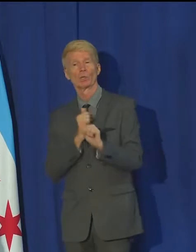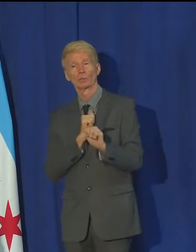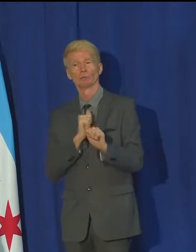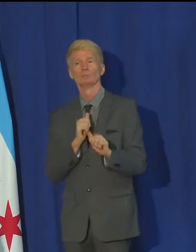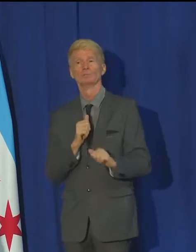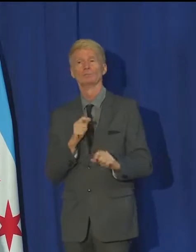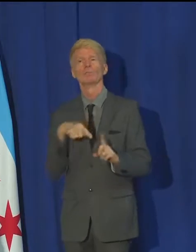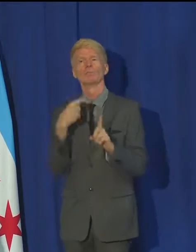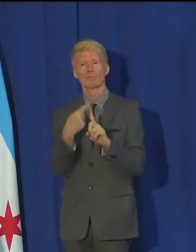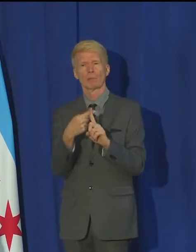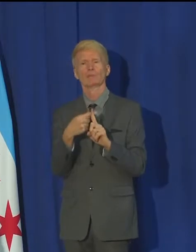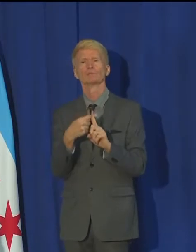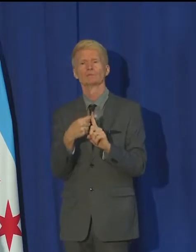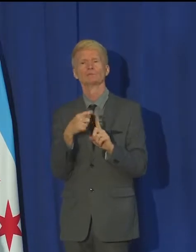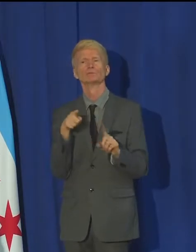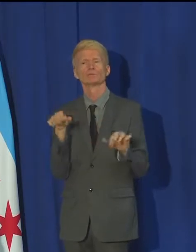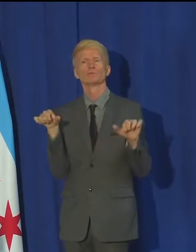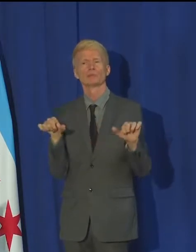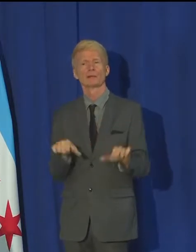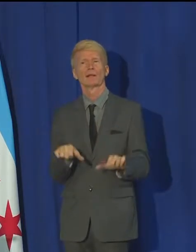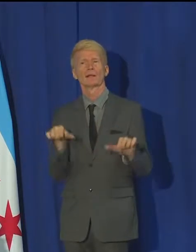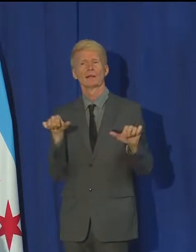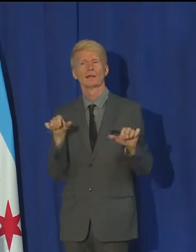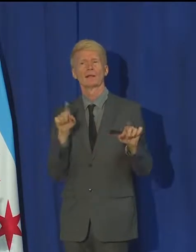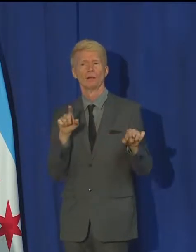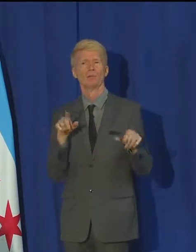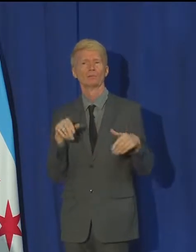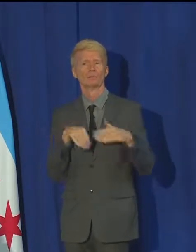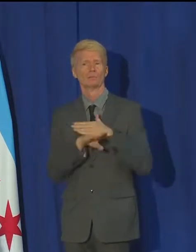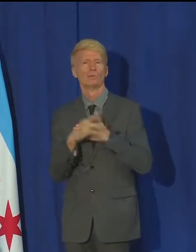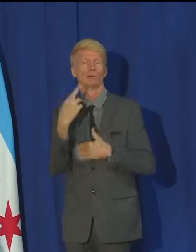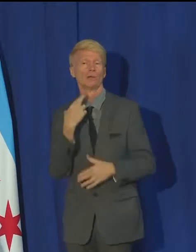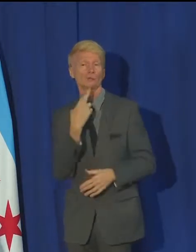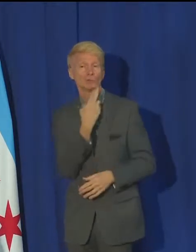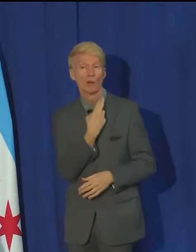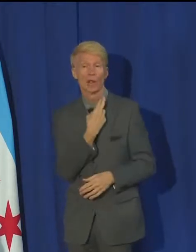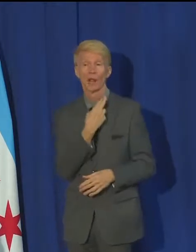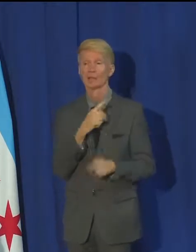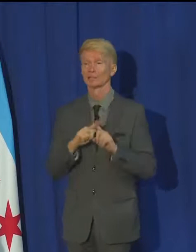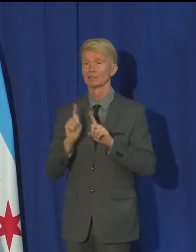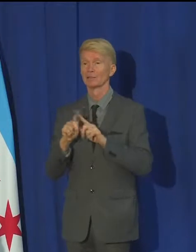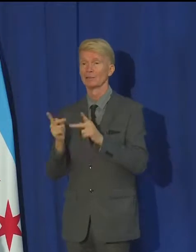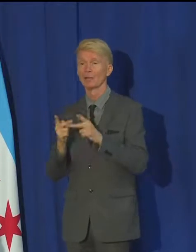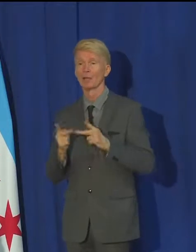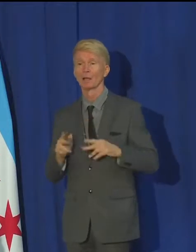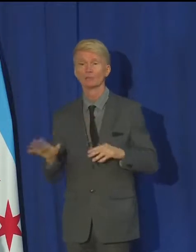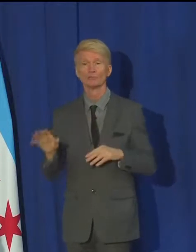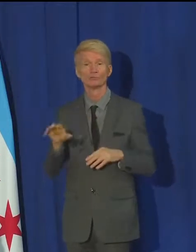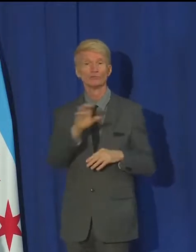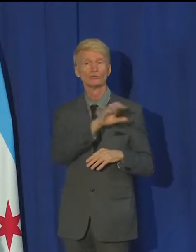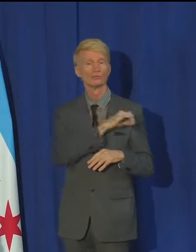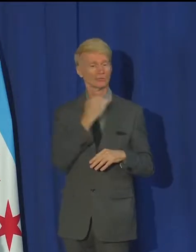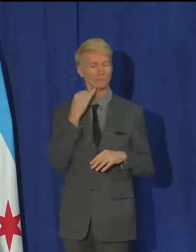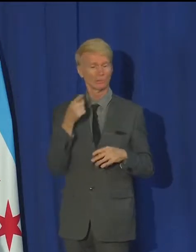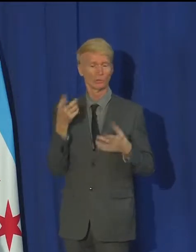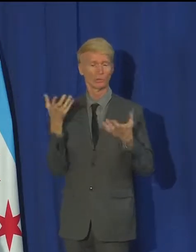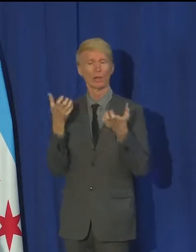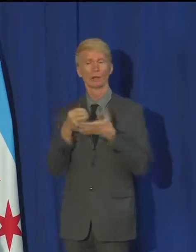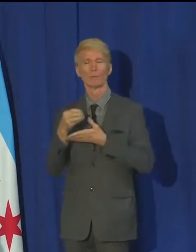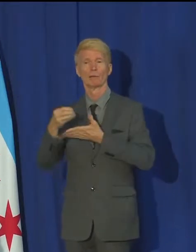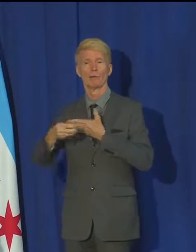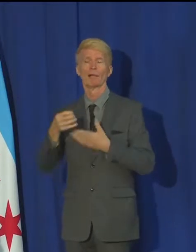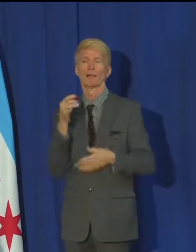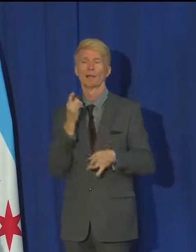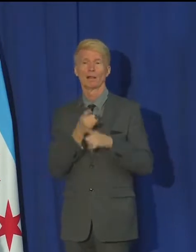You are also at this point able to go to, you know, a restaurant or other places if you are looking to purchase